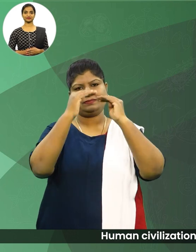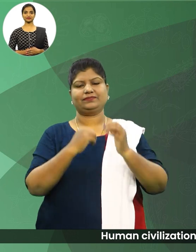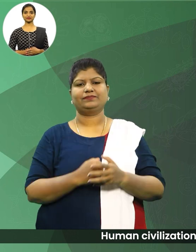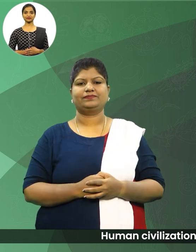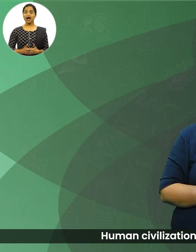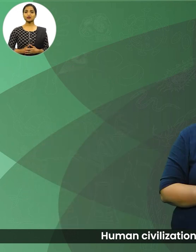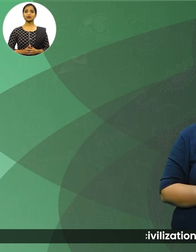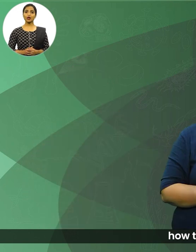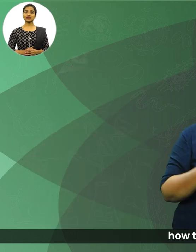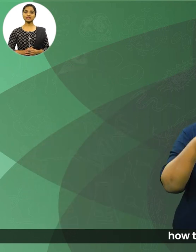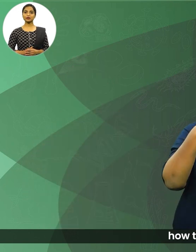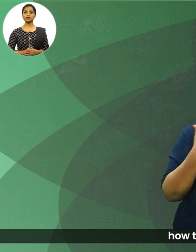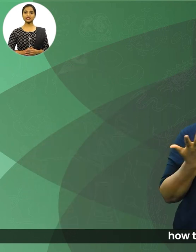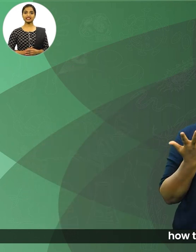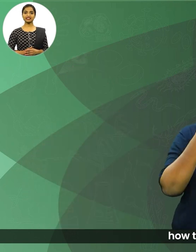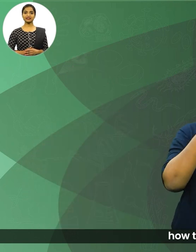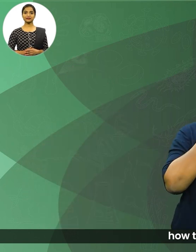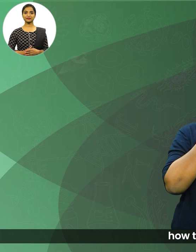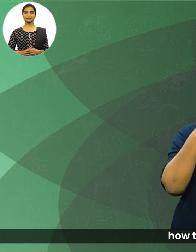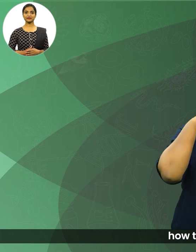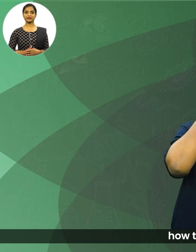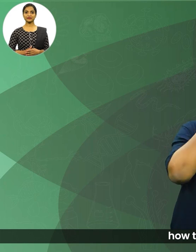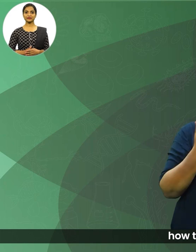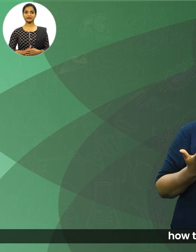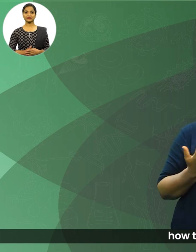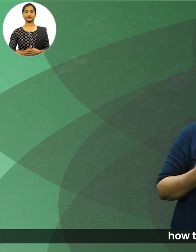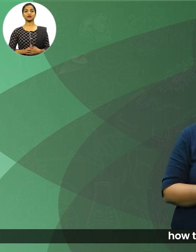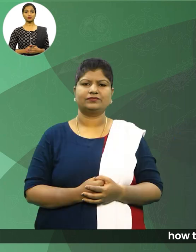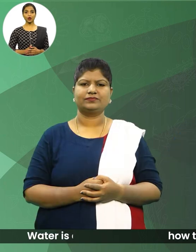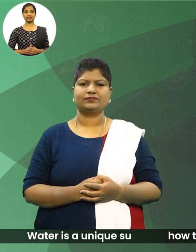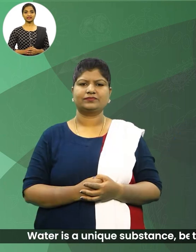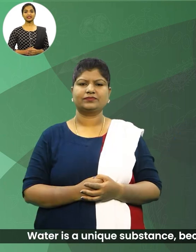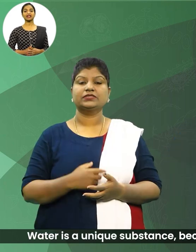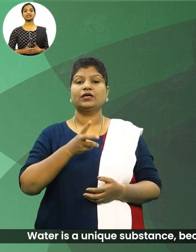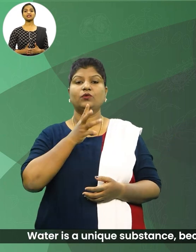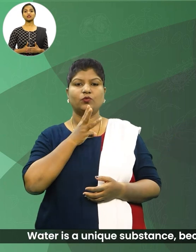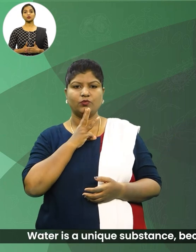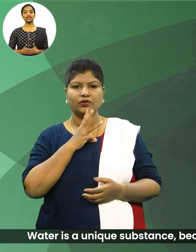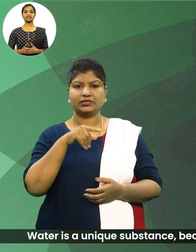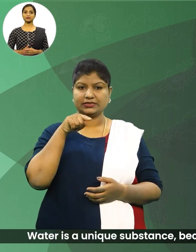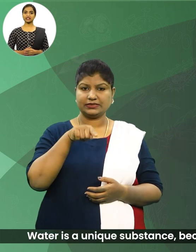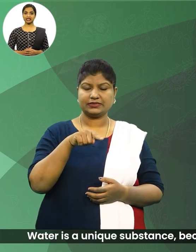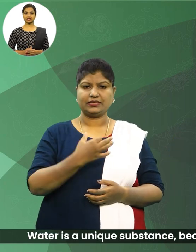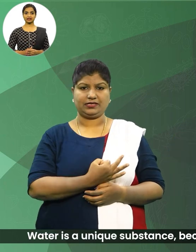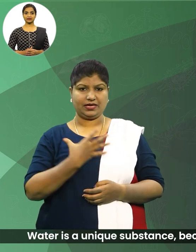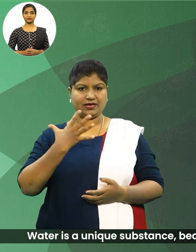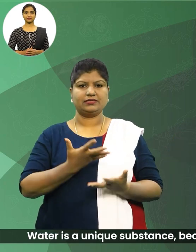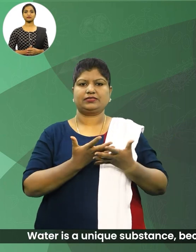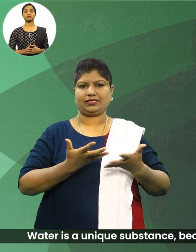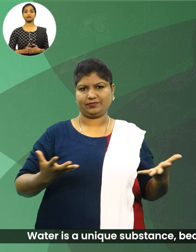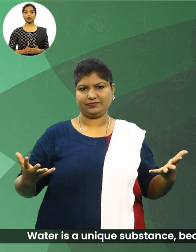How the water is polluted? Water is a unique substance